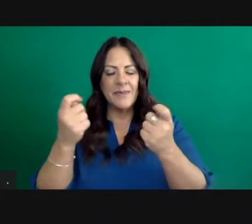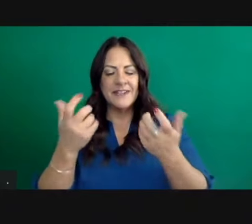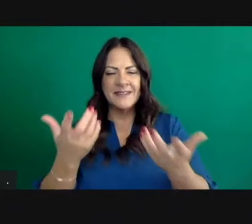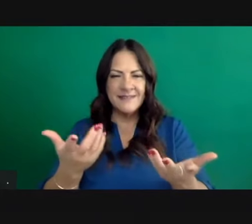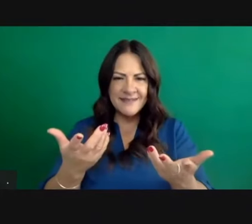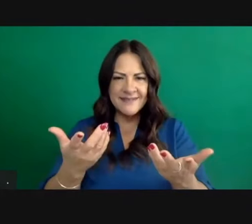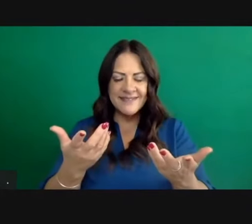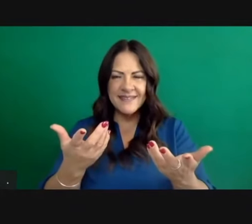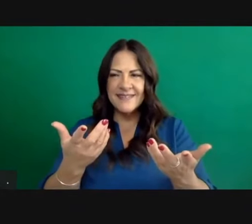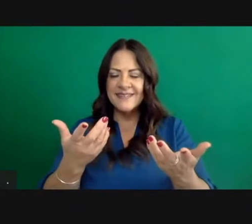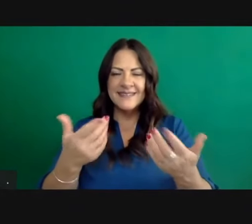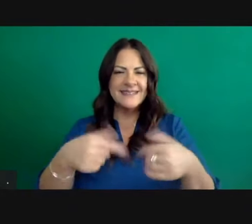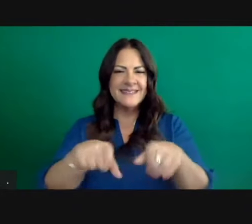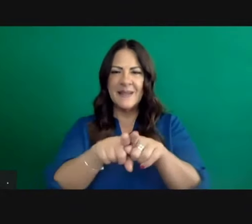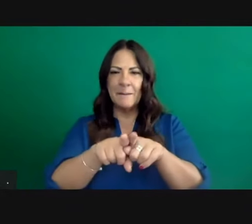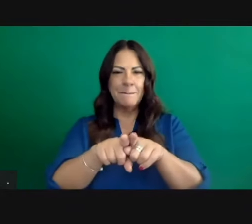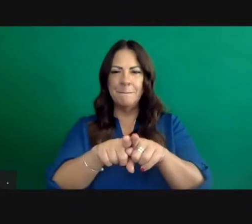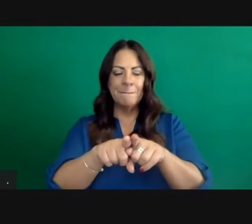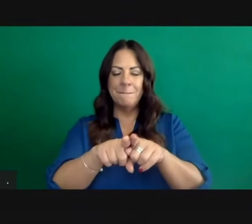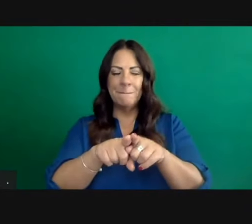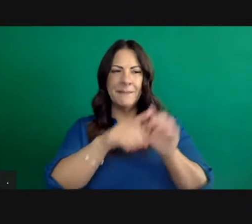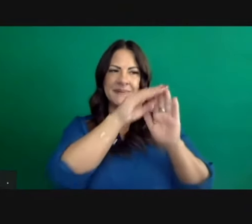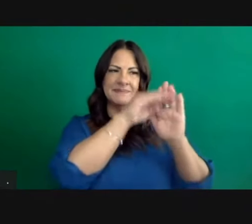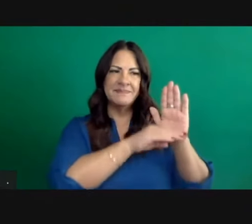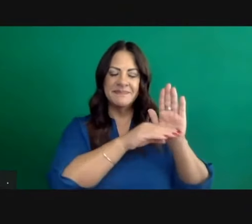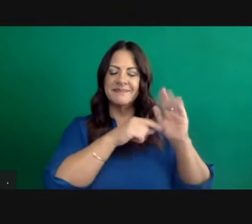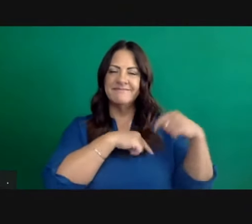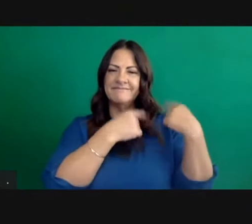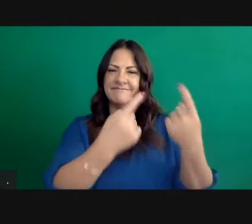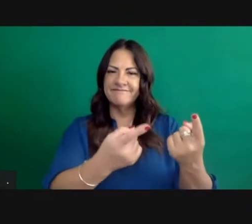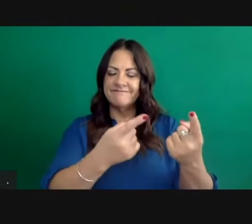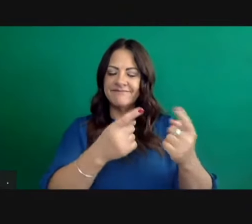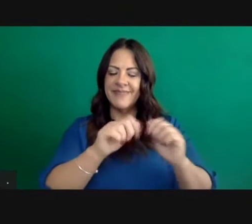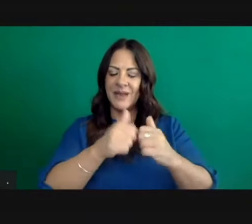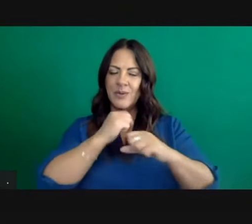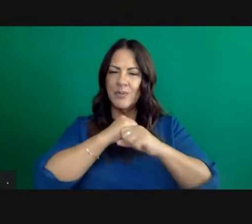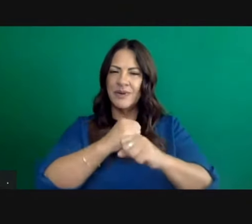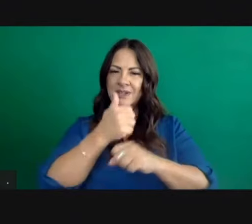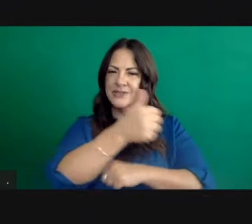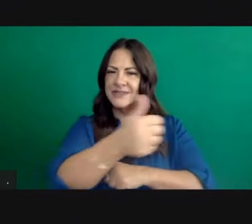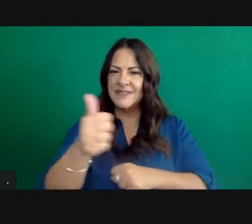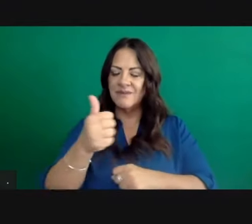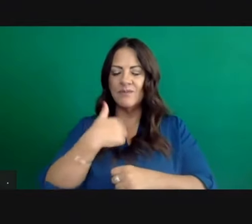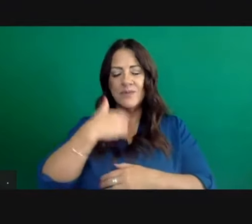our guidance with around the upcoming holidays, we